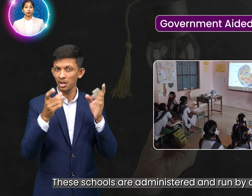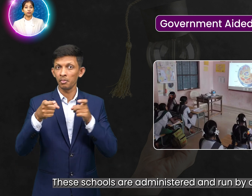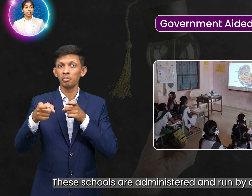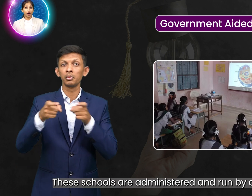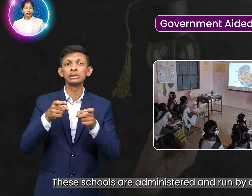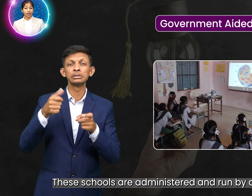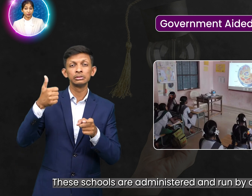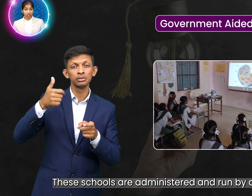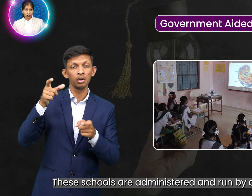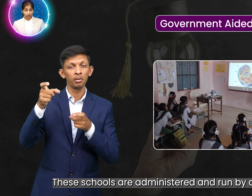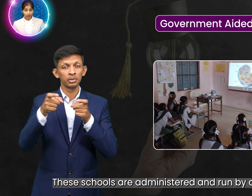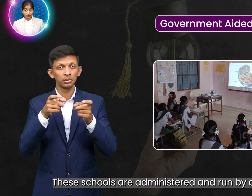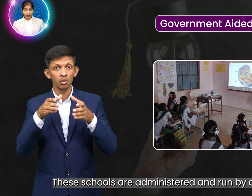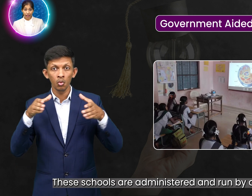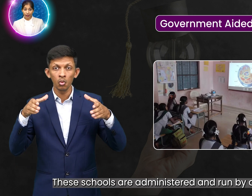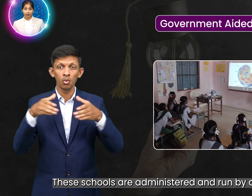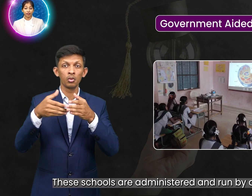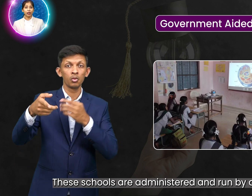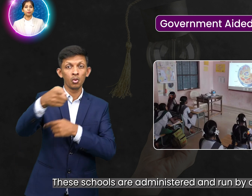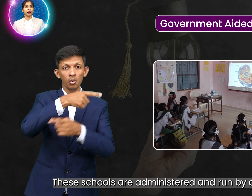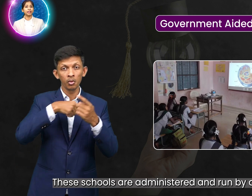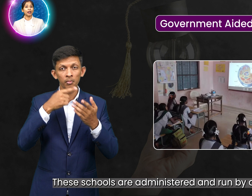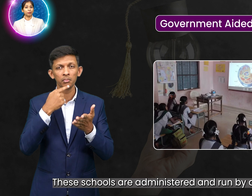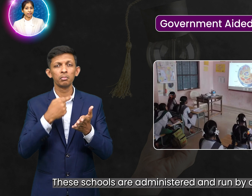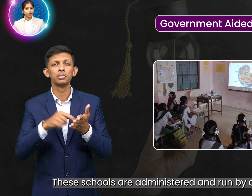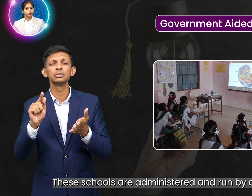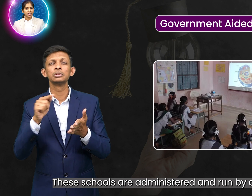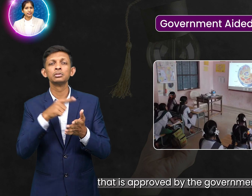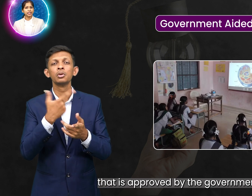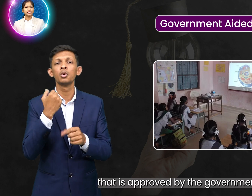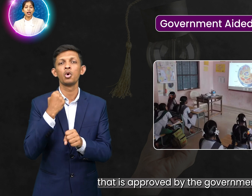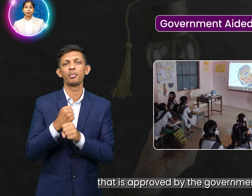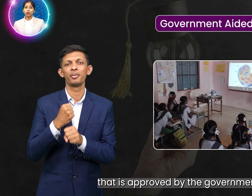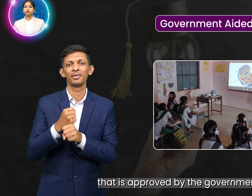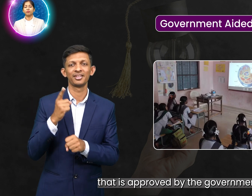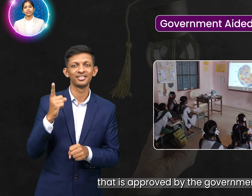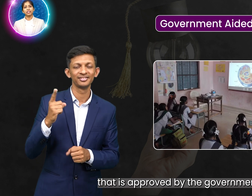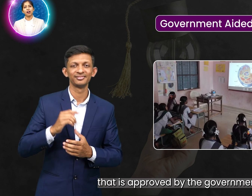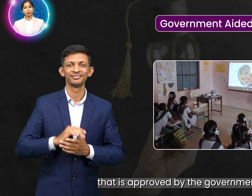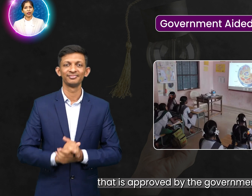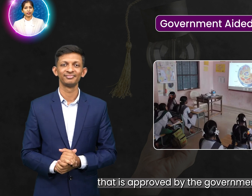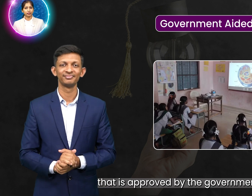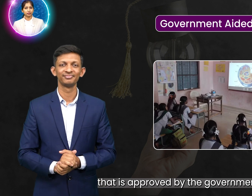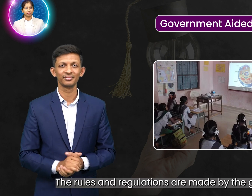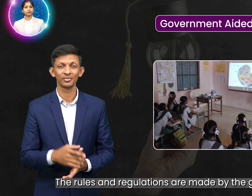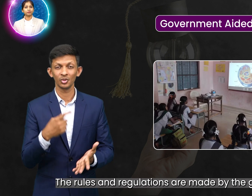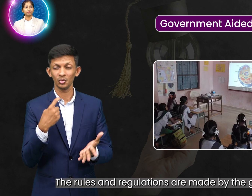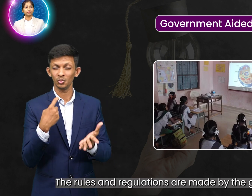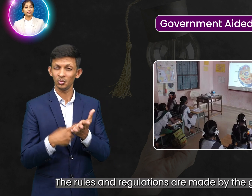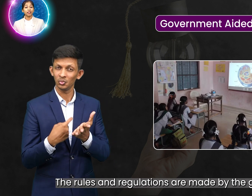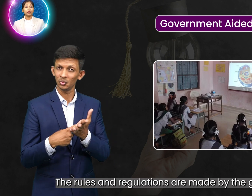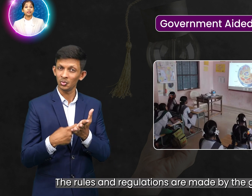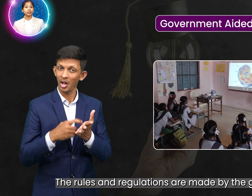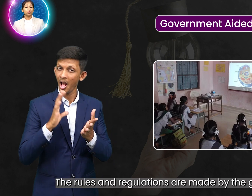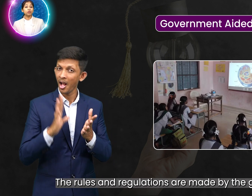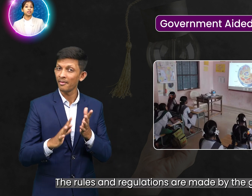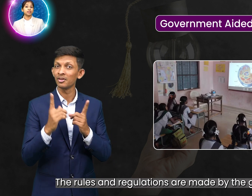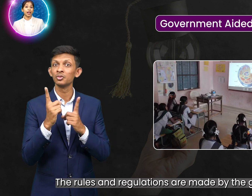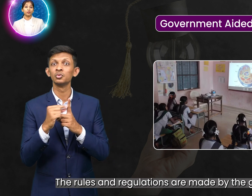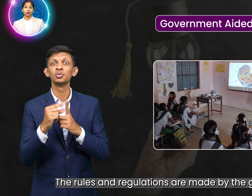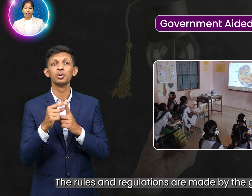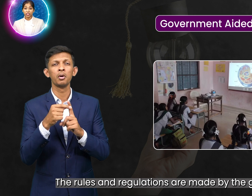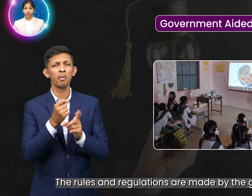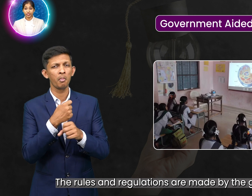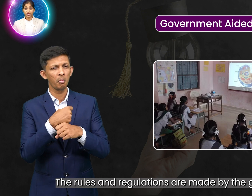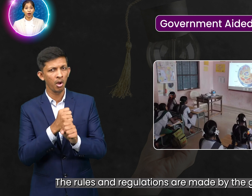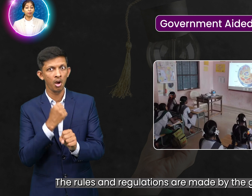These schools are administered and run by a committee that is approved by the government. The rules